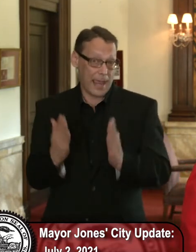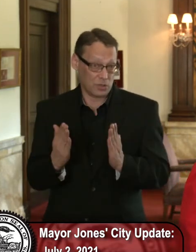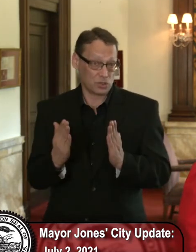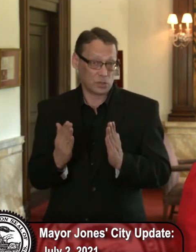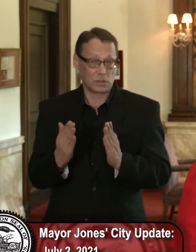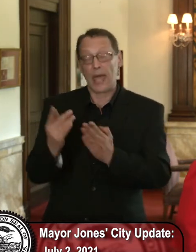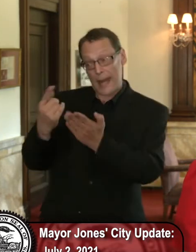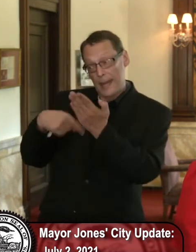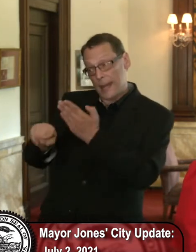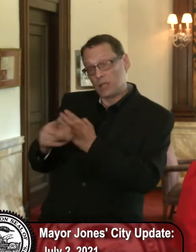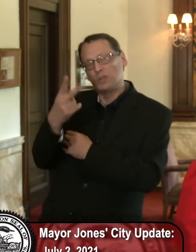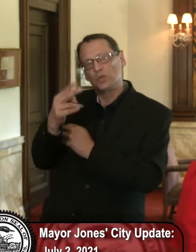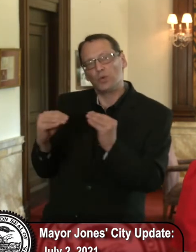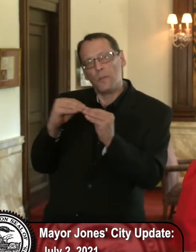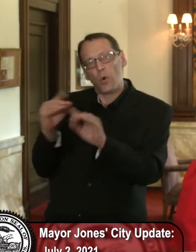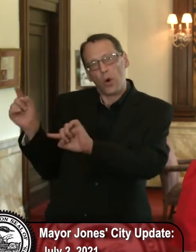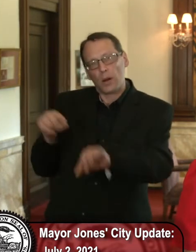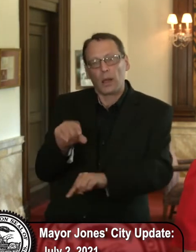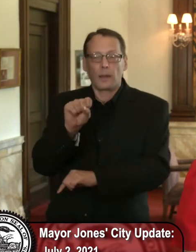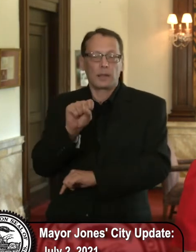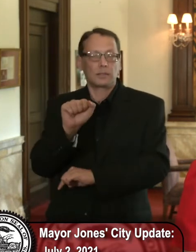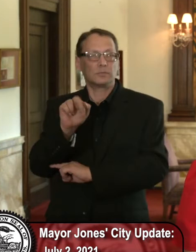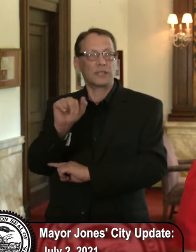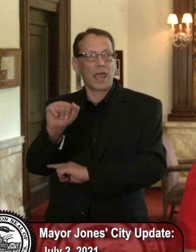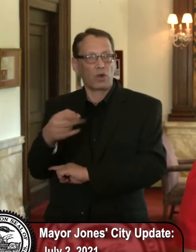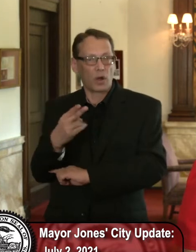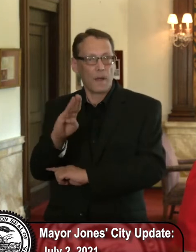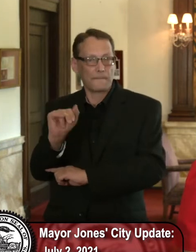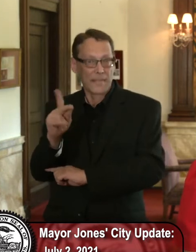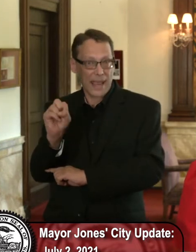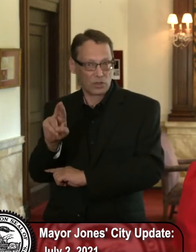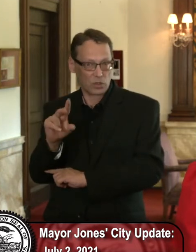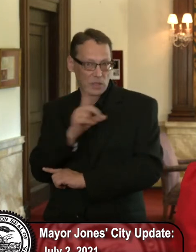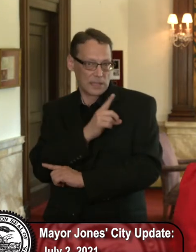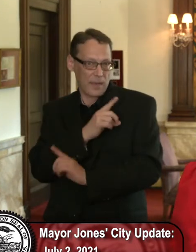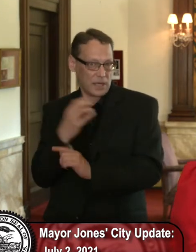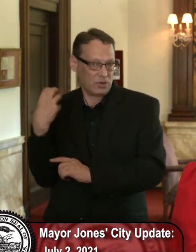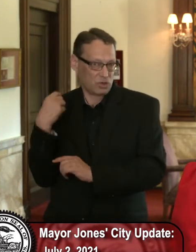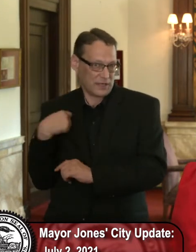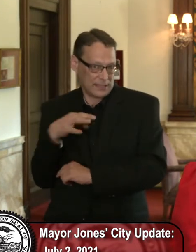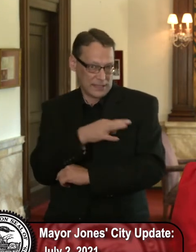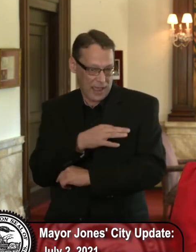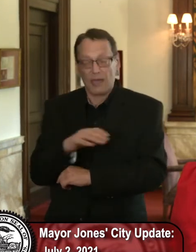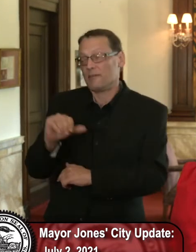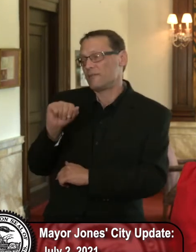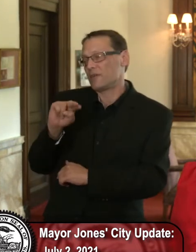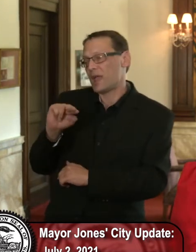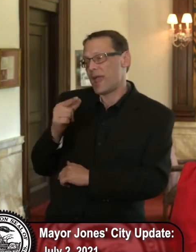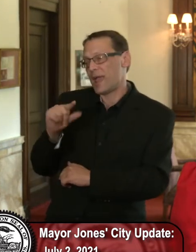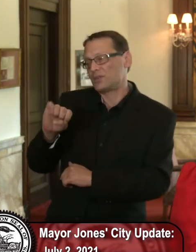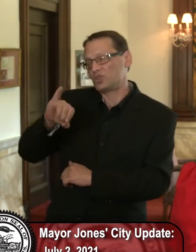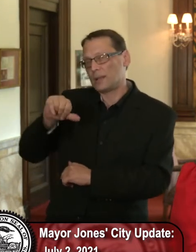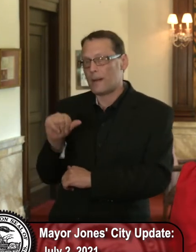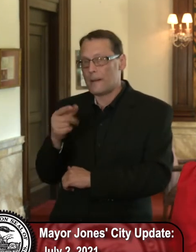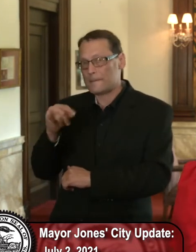people coming next week. Sarah Baker, who's going to be our Deputy Chief of Staff, and Angela Pearson, who's also going to be a special projects manager.